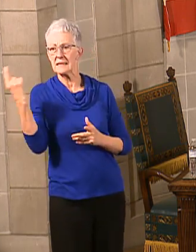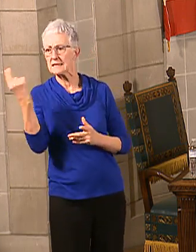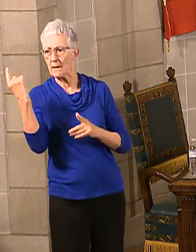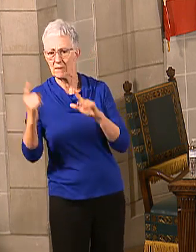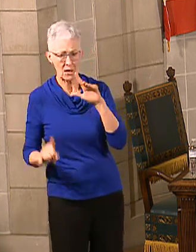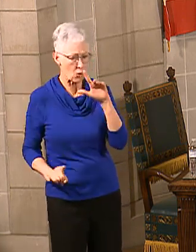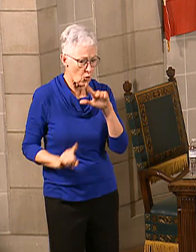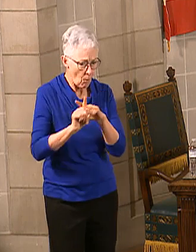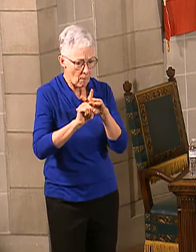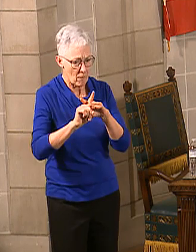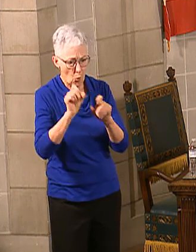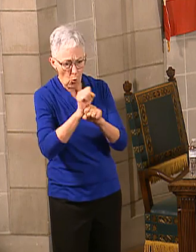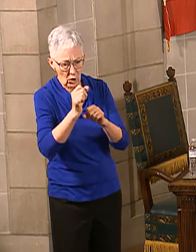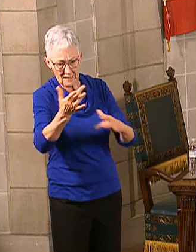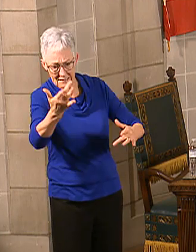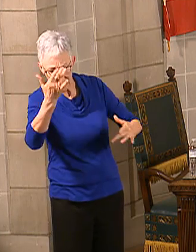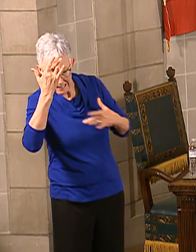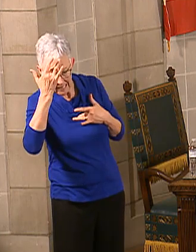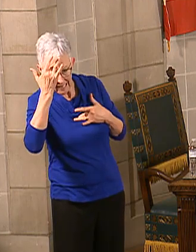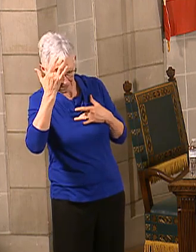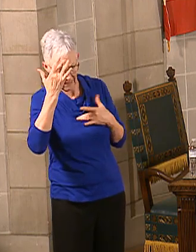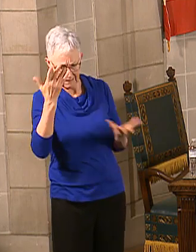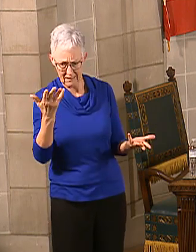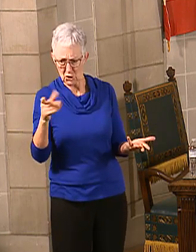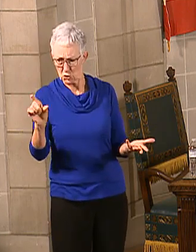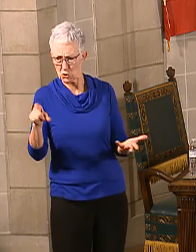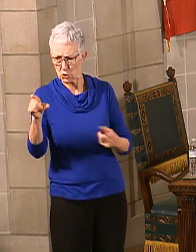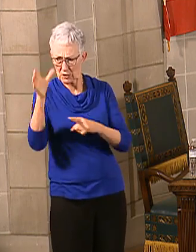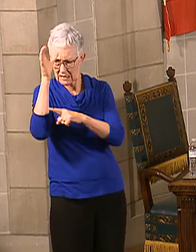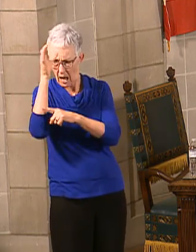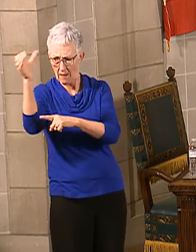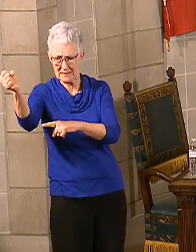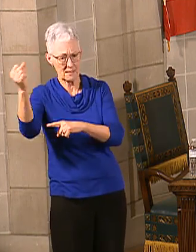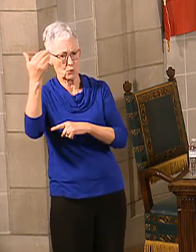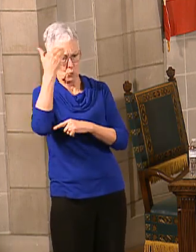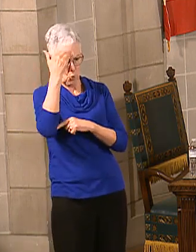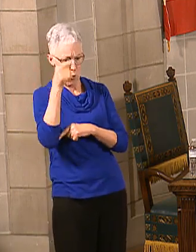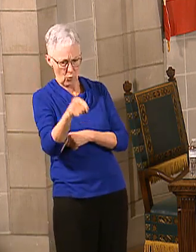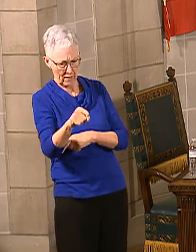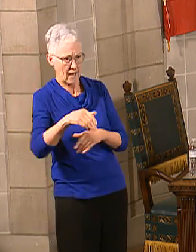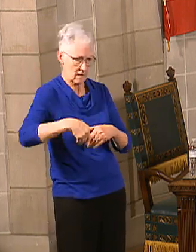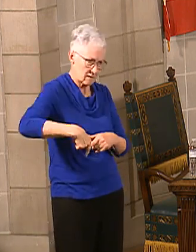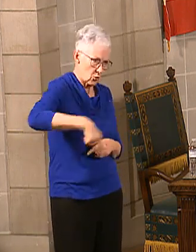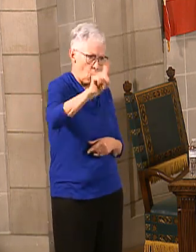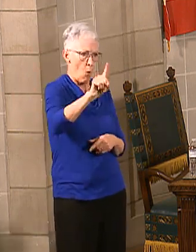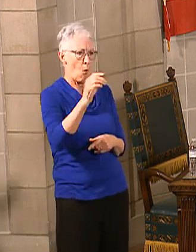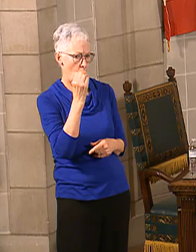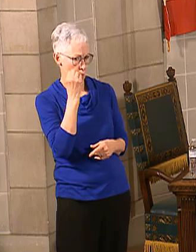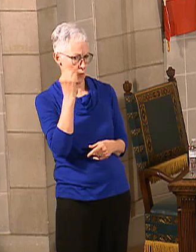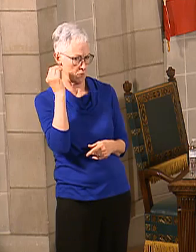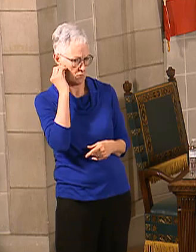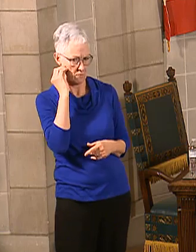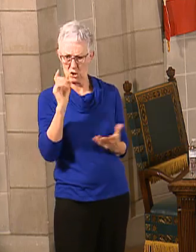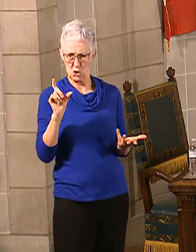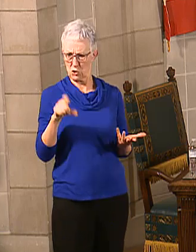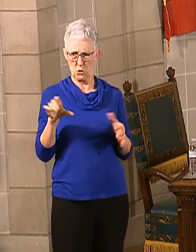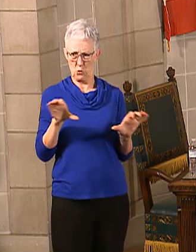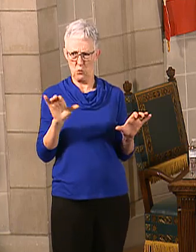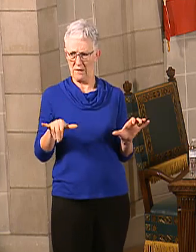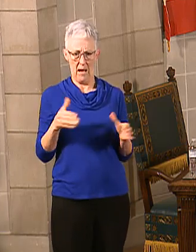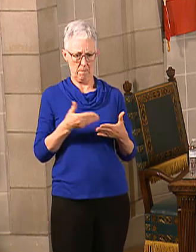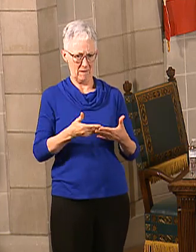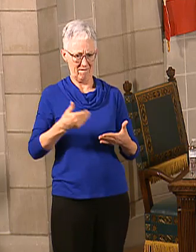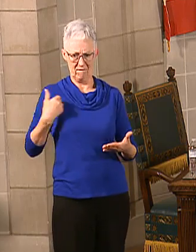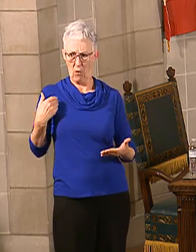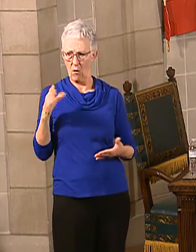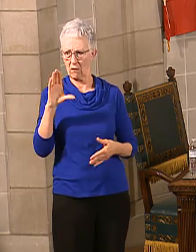common sense. This shouldn't seem to be like something we have to put in a DHM. We've been saying this for, first of all, you should have been doing that anyway before we even had a health emergency.